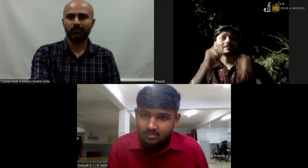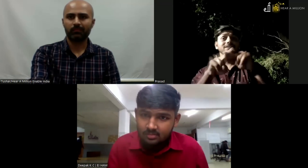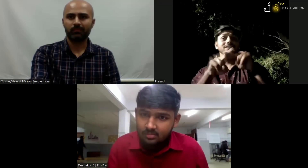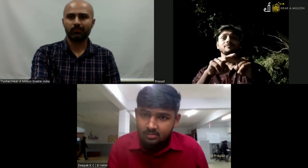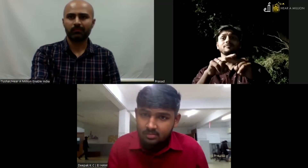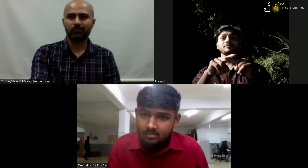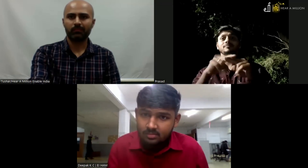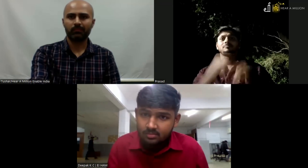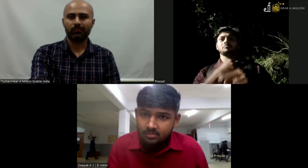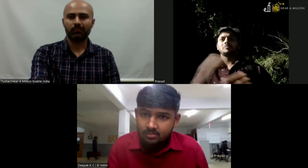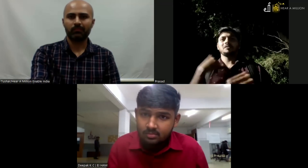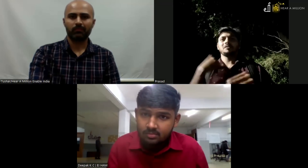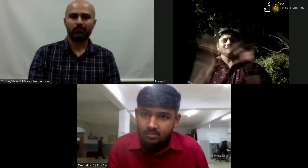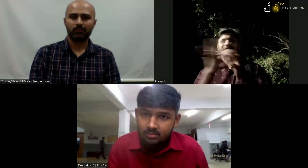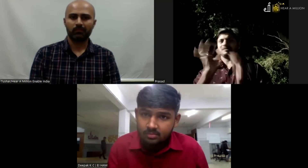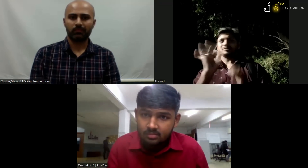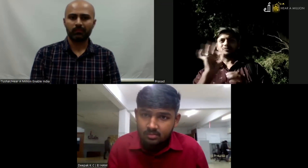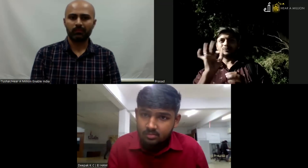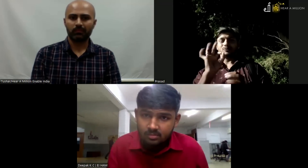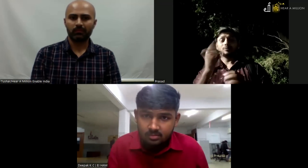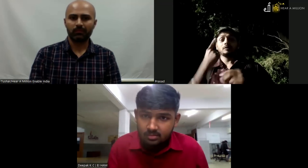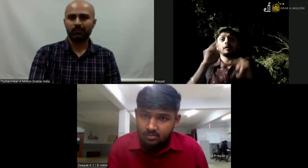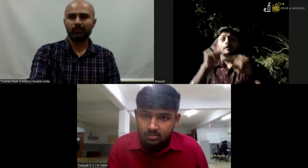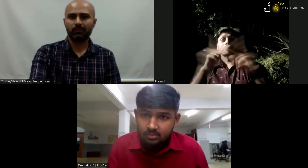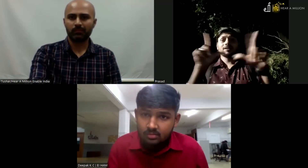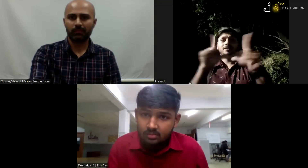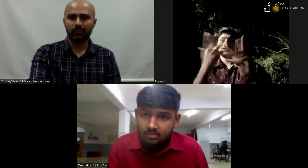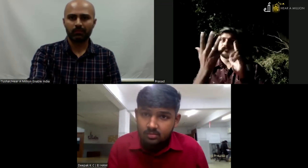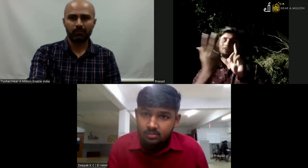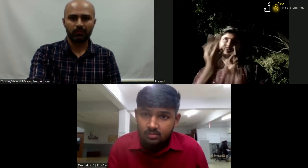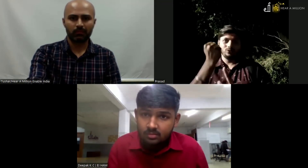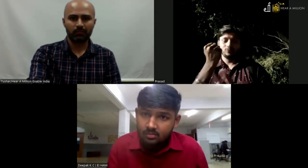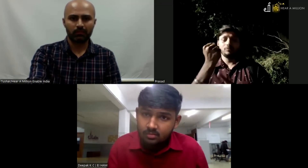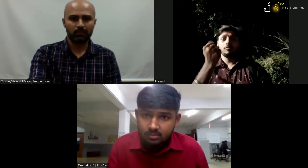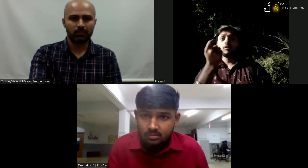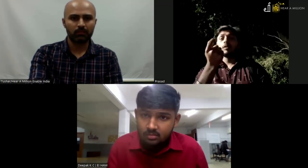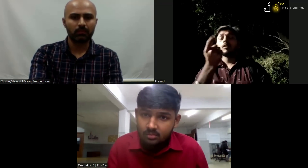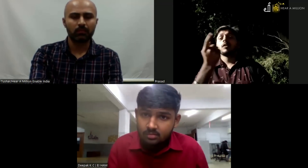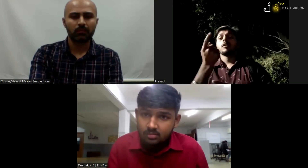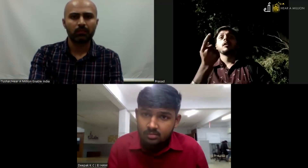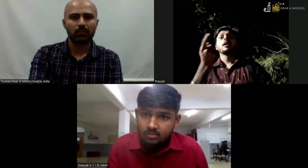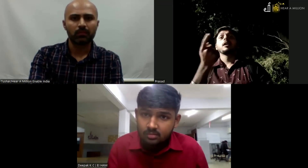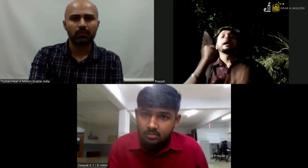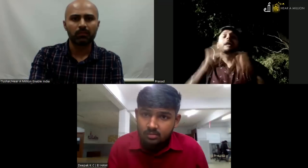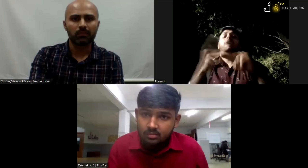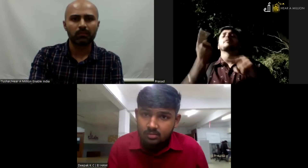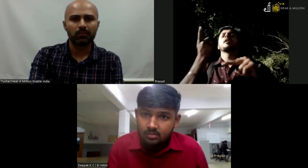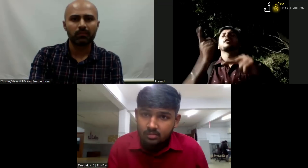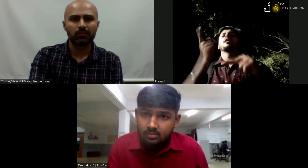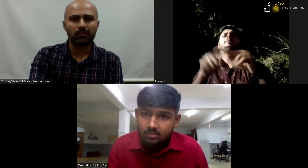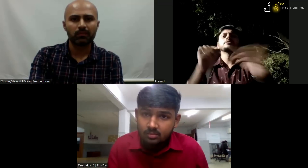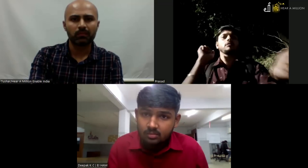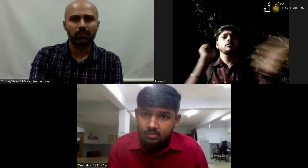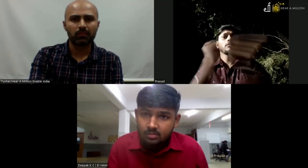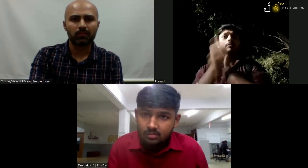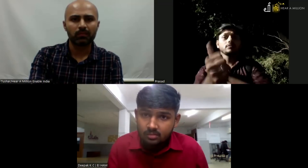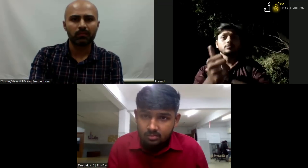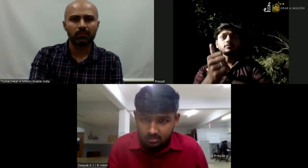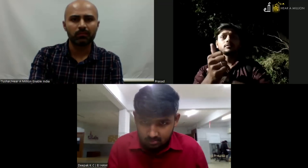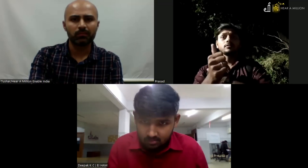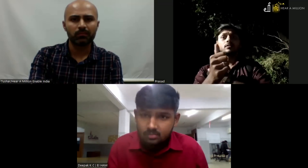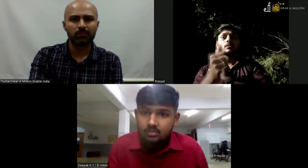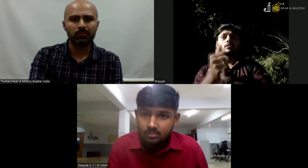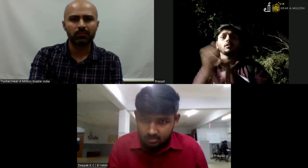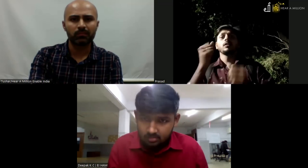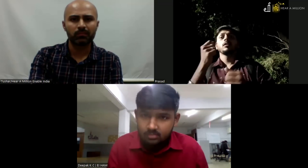saying that we also got the license like hearing people are getting. But if we got the license and if in